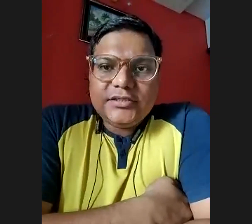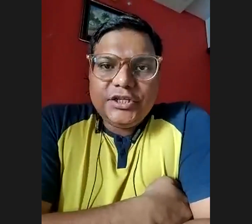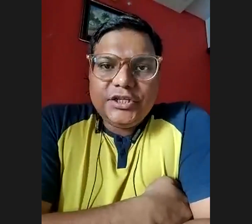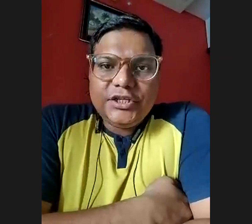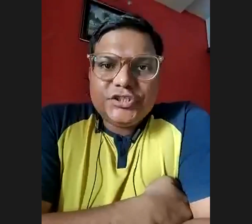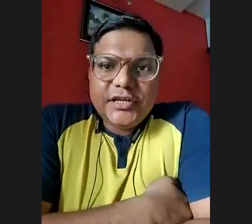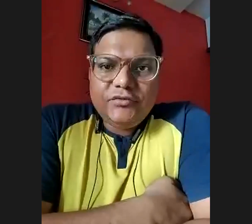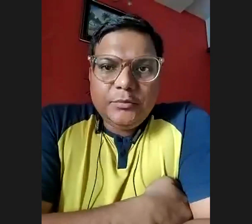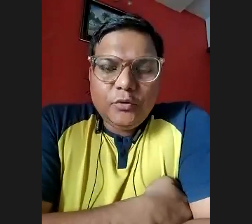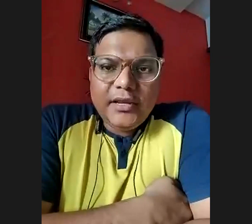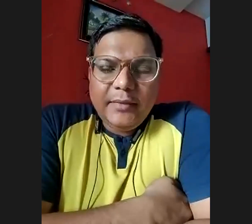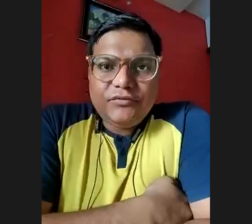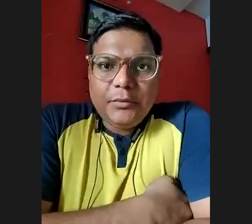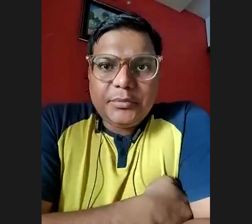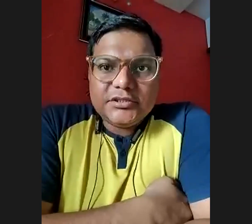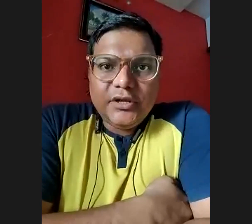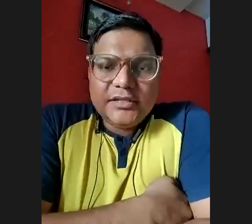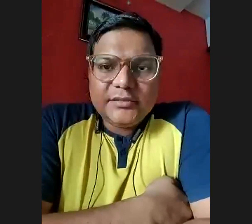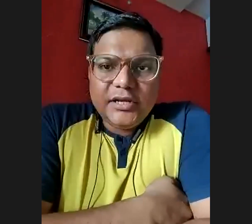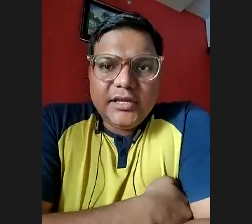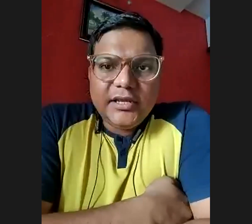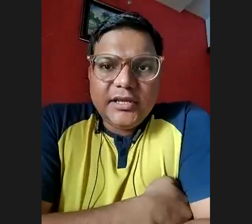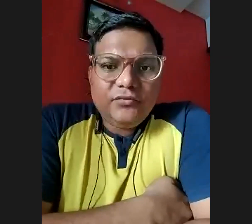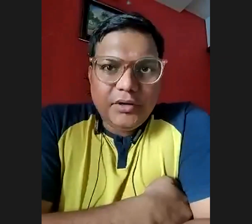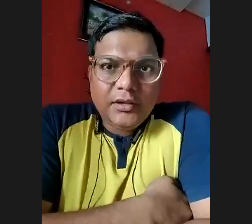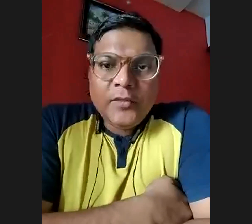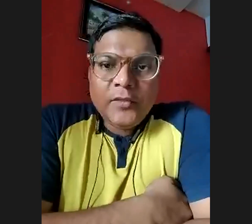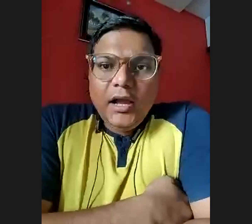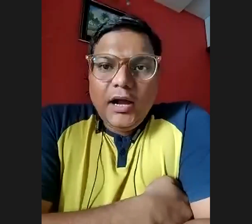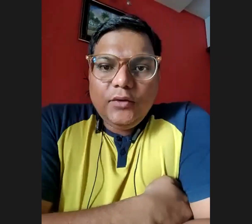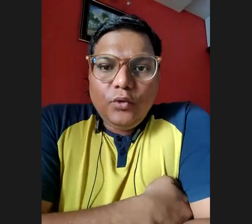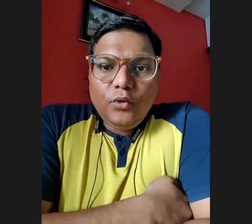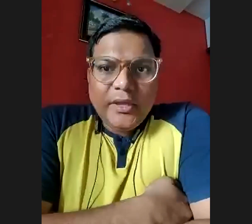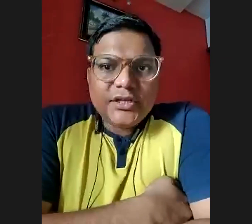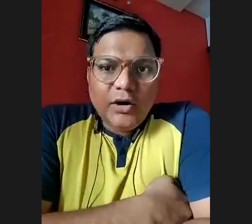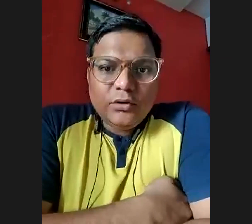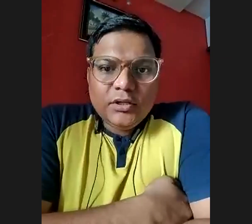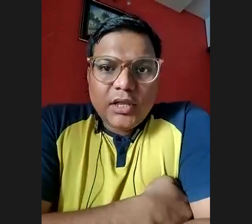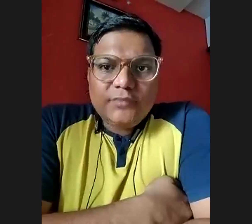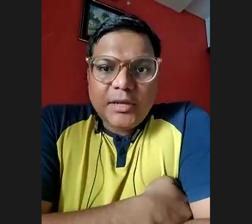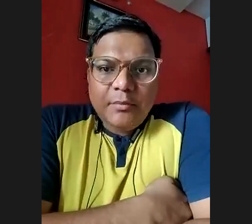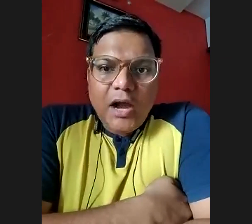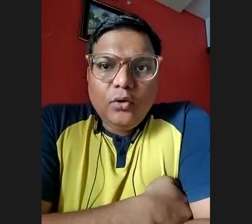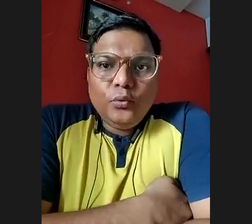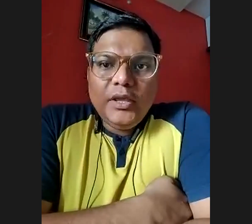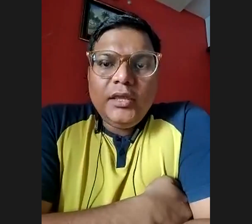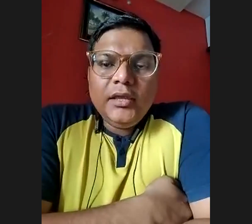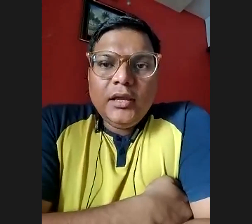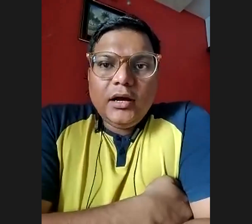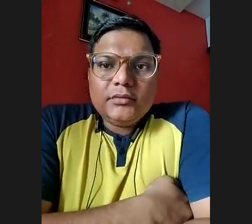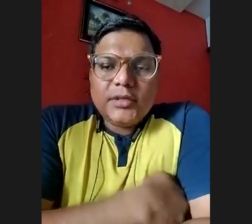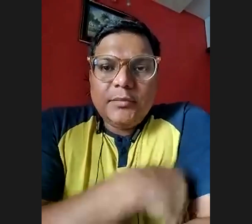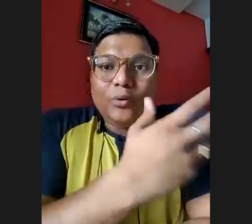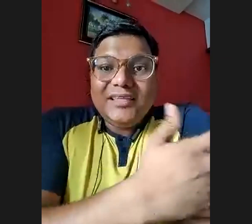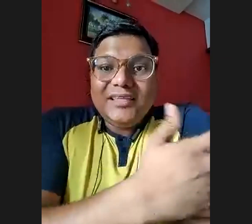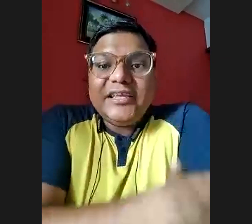this initiative in Mumbai. Like I myself am a person with disability, and whenever I wanted to venture out, if somehow